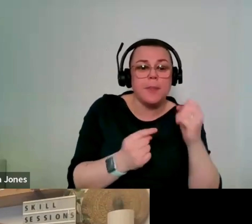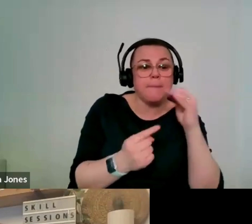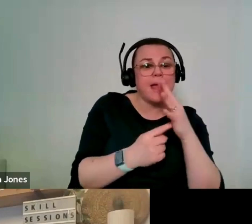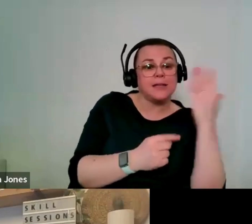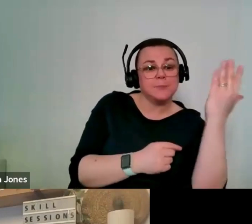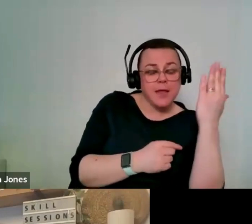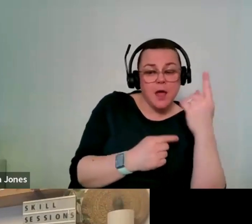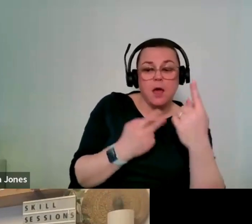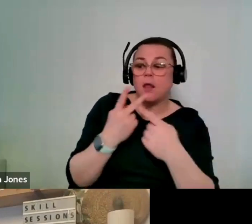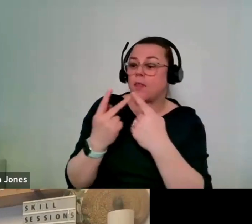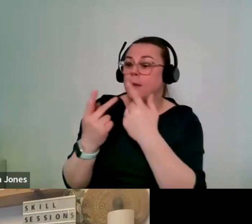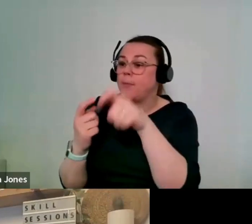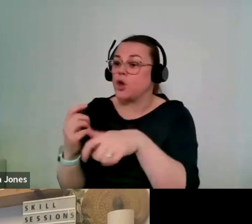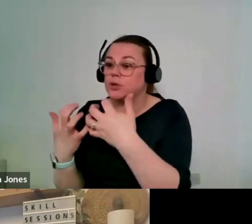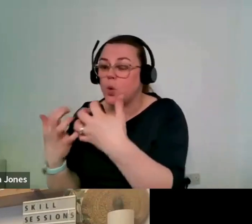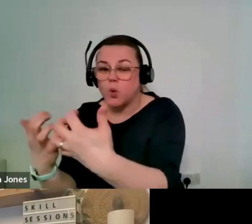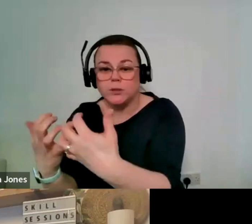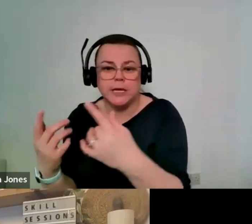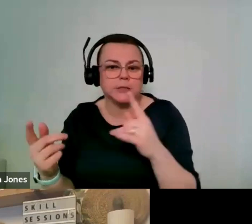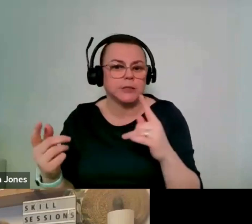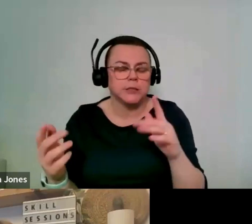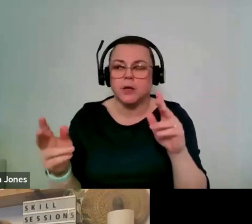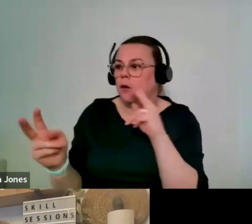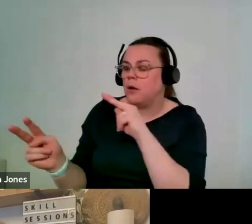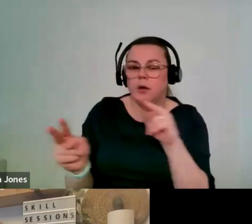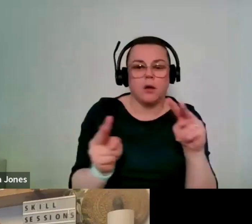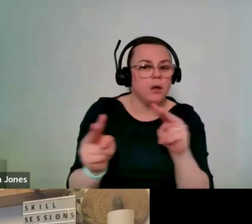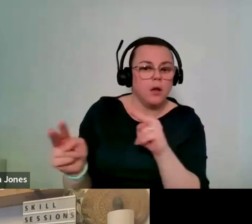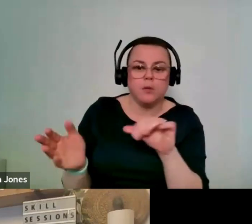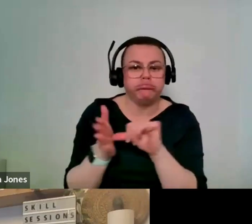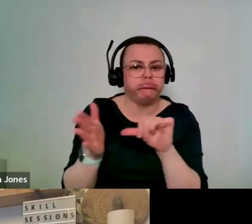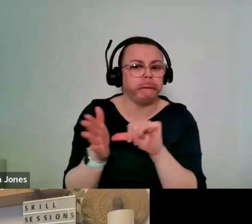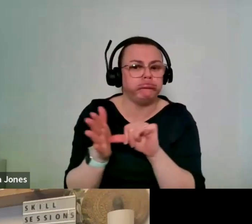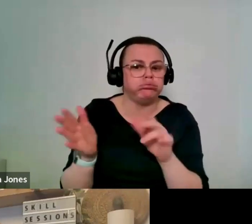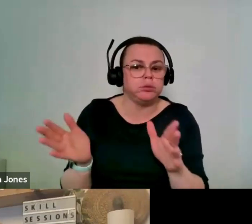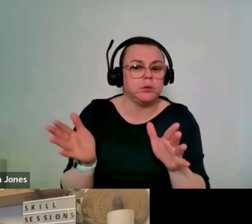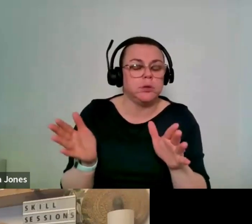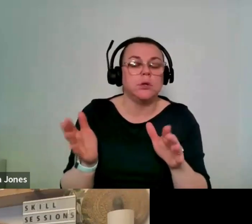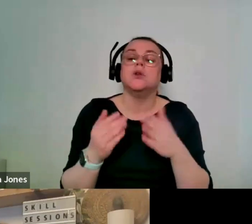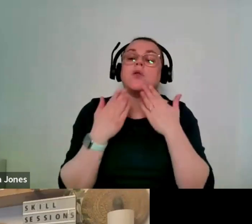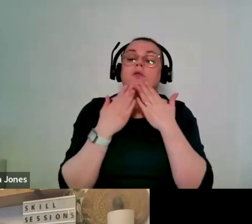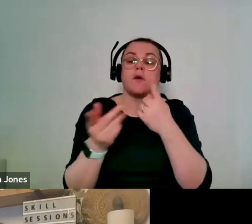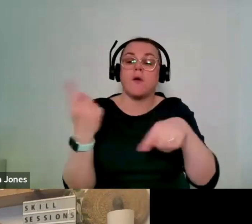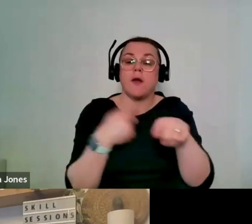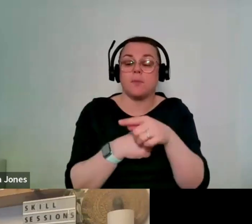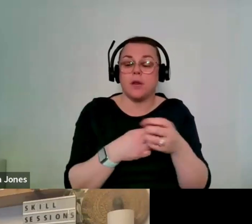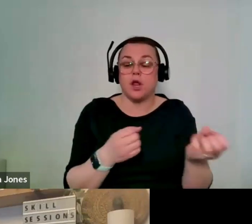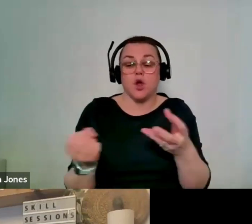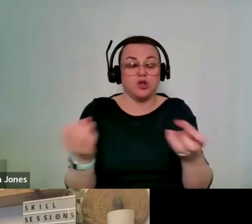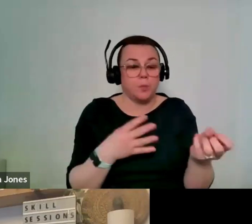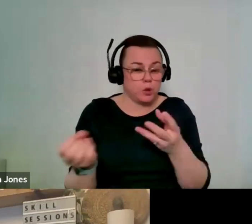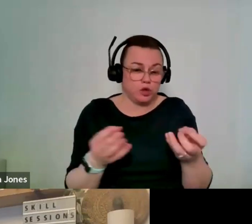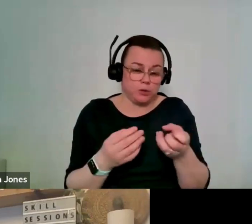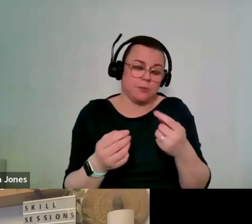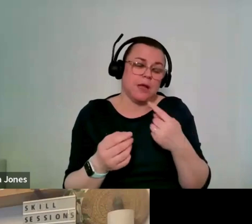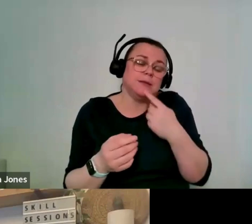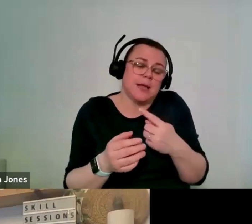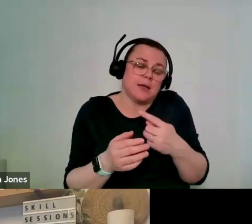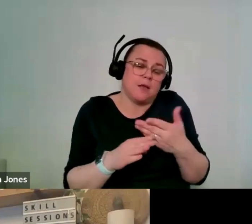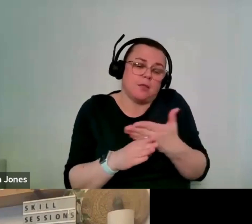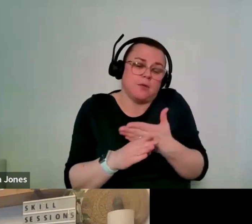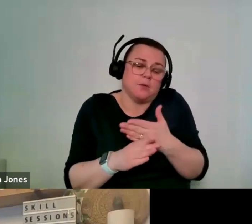someone in the audience is quite sort of fatiguing for them. So again, thank you everyone for your contributions. I did say this at the start, but the